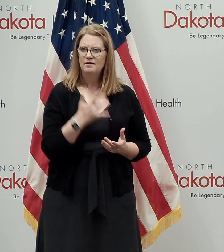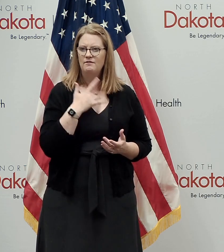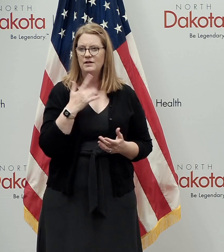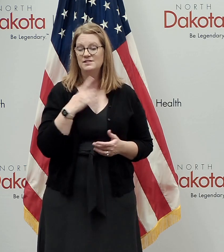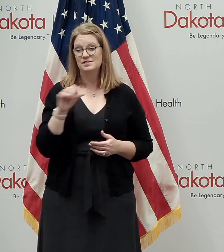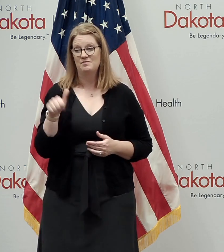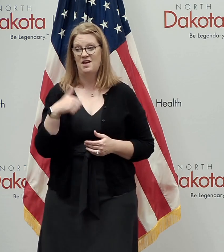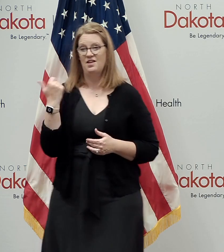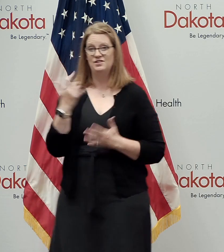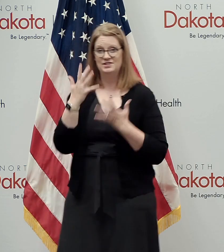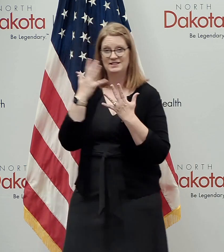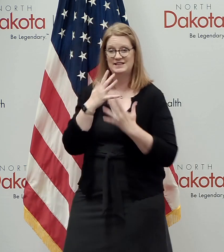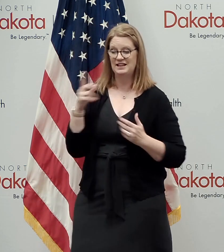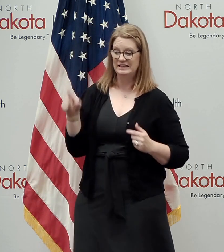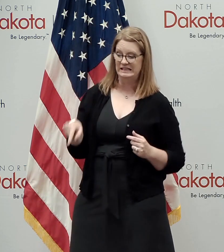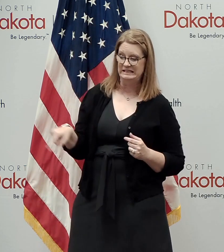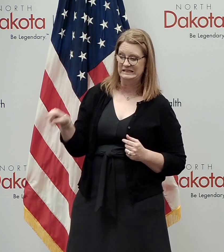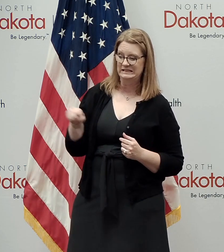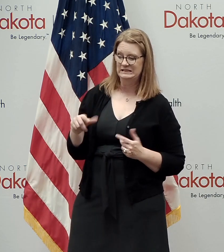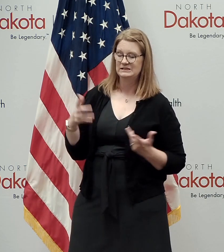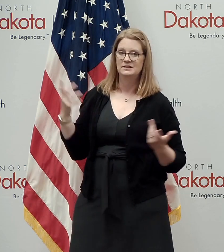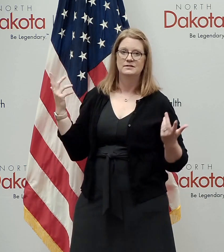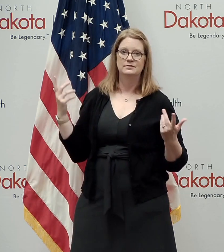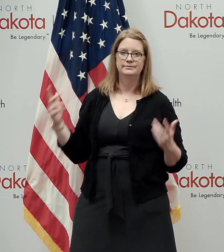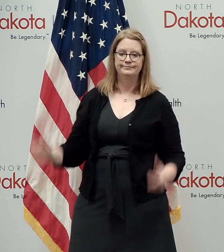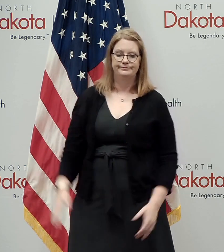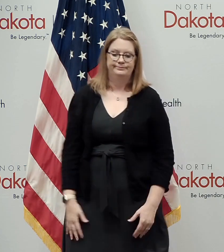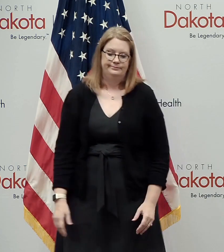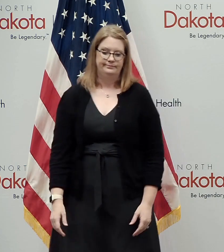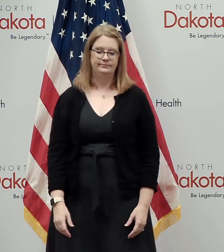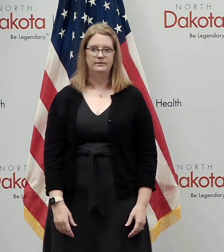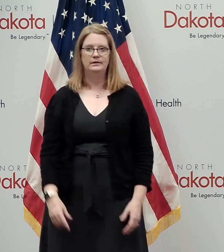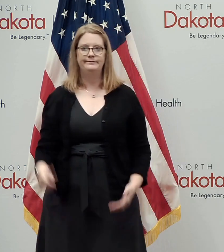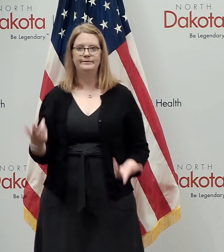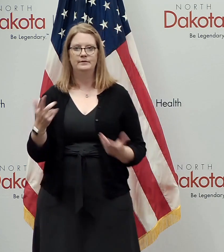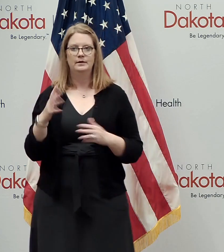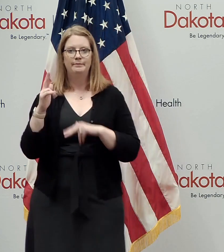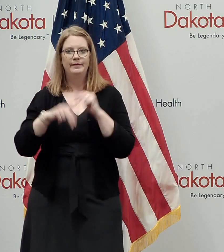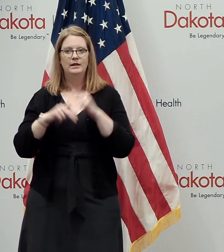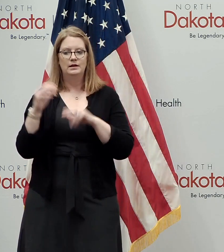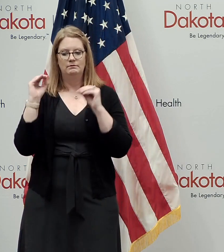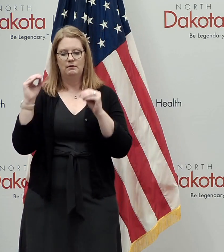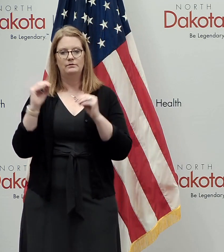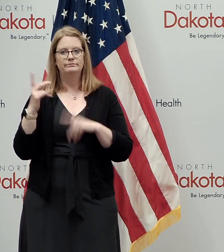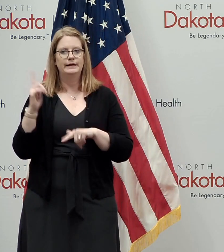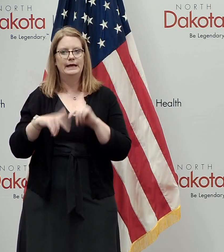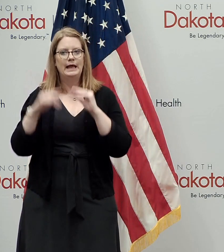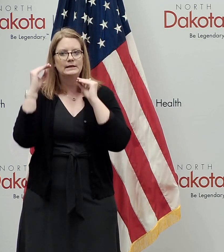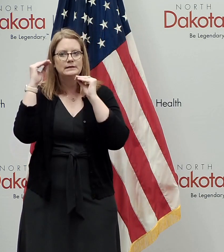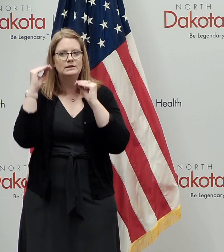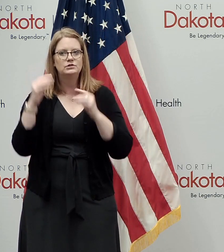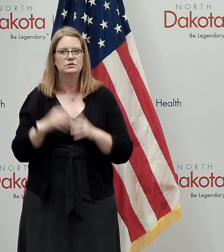ones, sadly, we may have folks that just say, wow, we don't have a building, we can't teach.